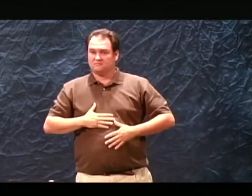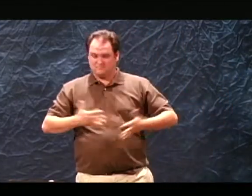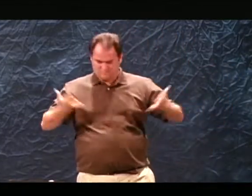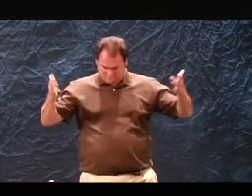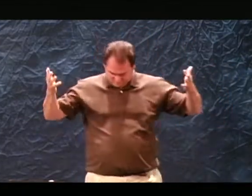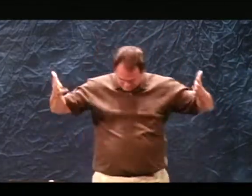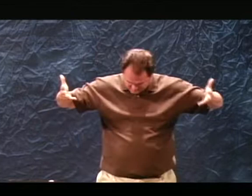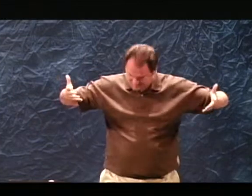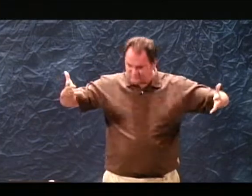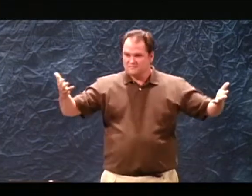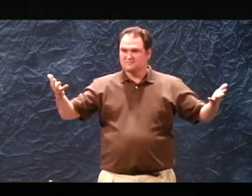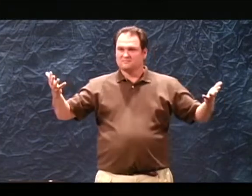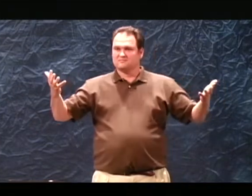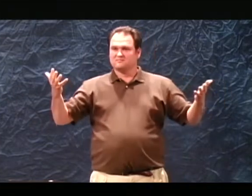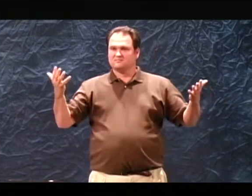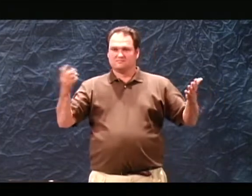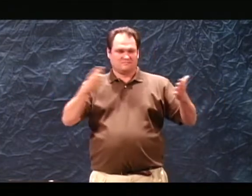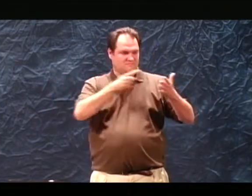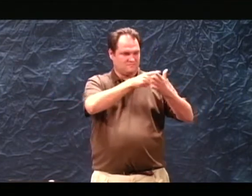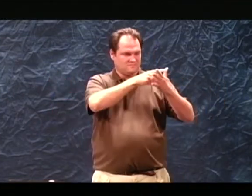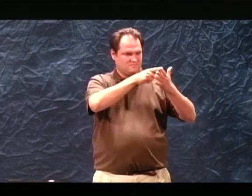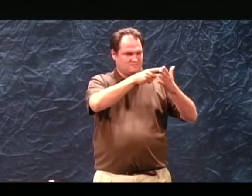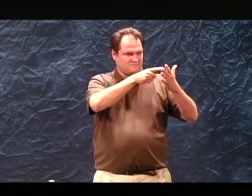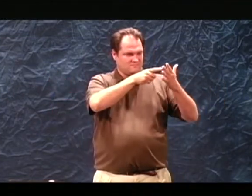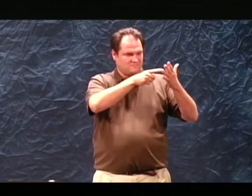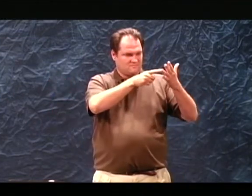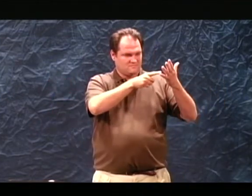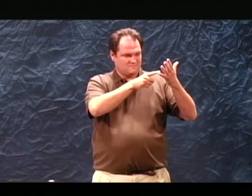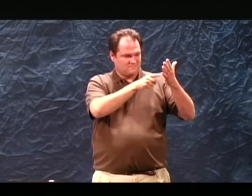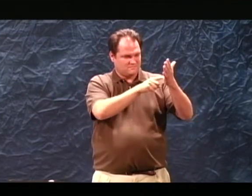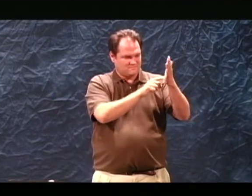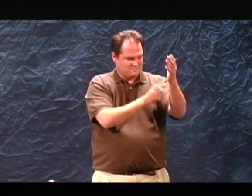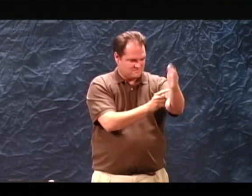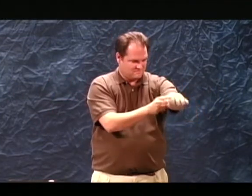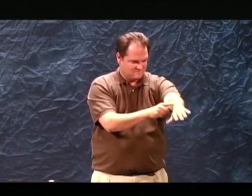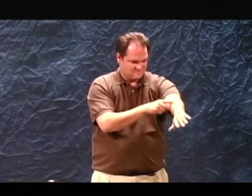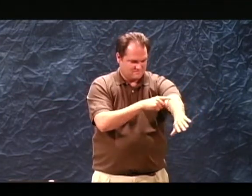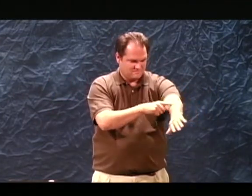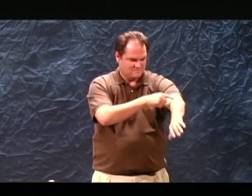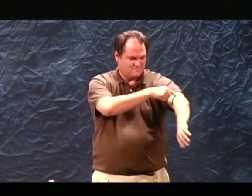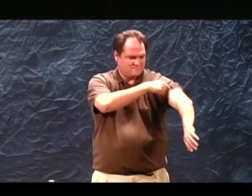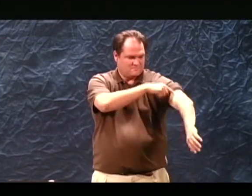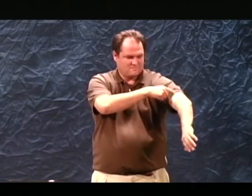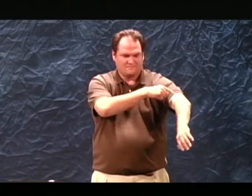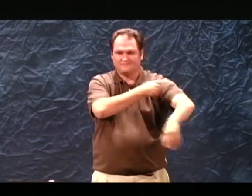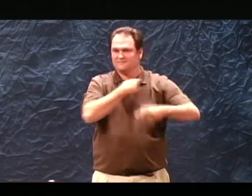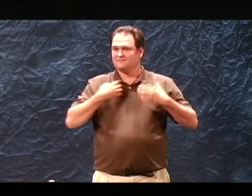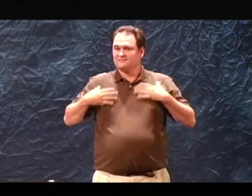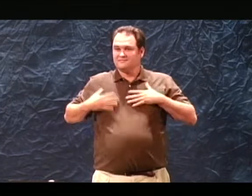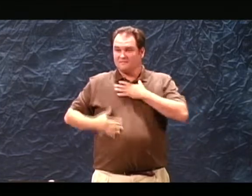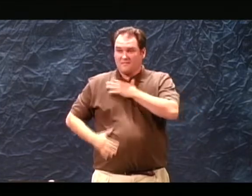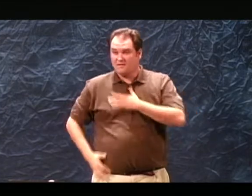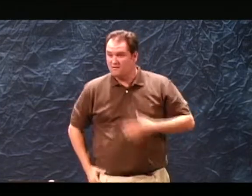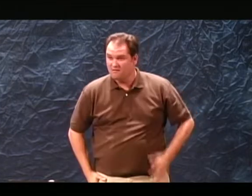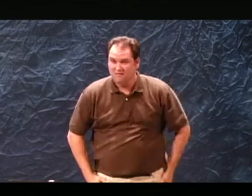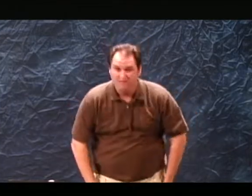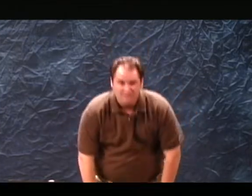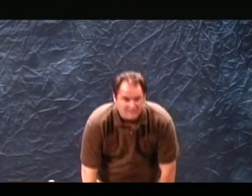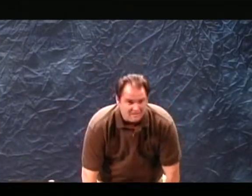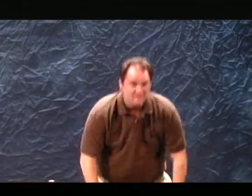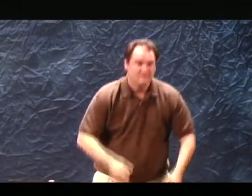this is compared to our bodies i have one body but look i have five fingers on this hand i have all of